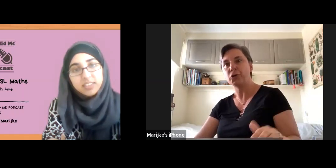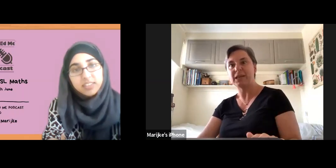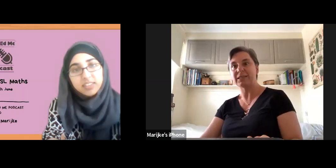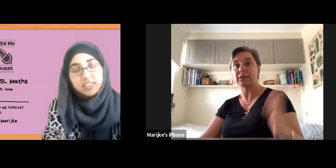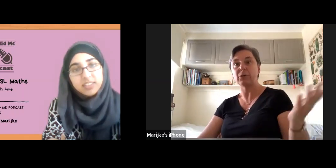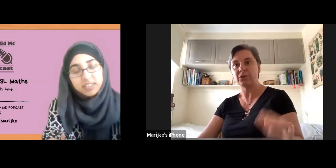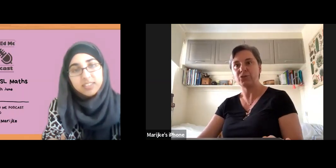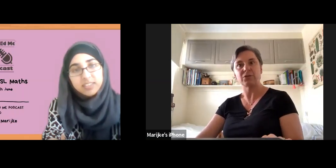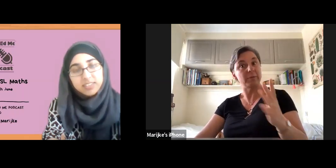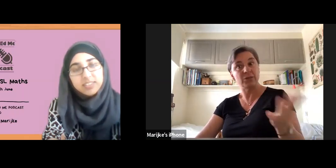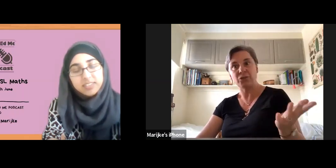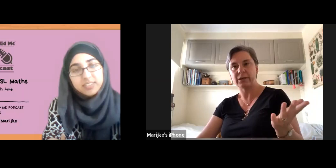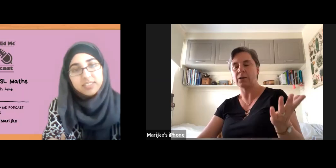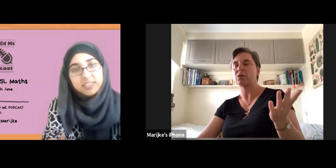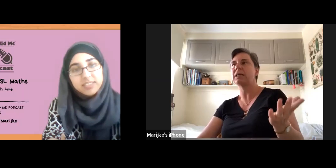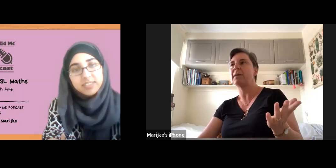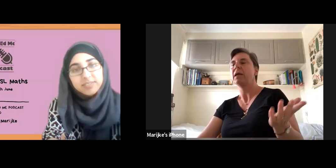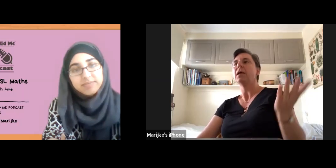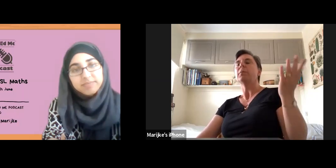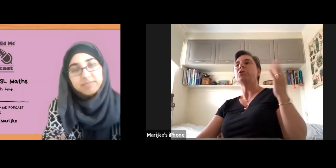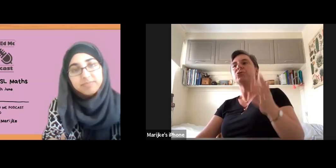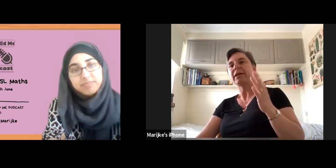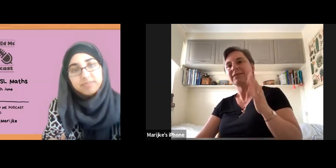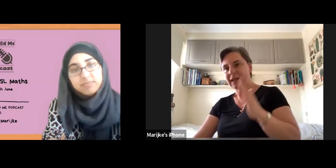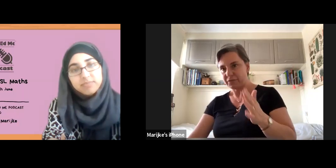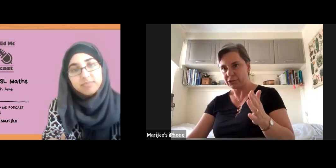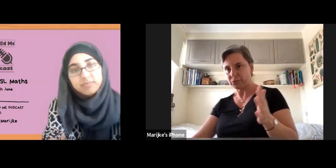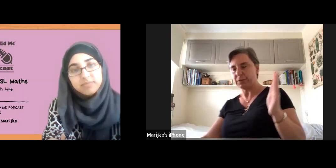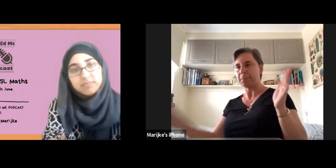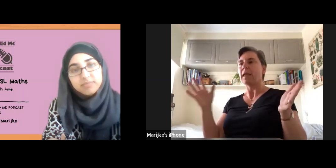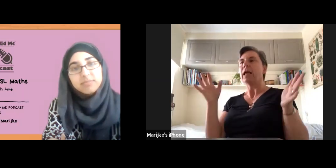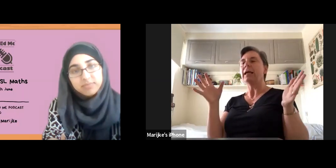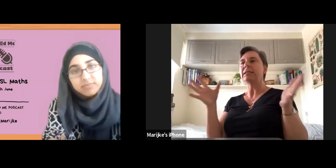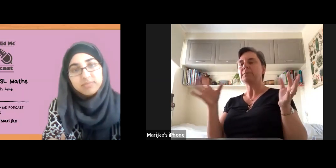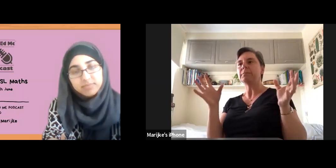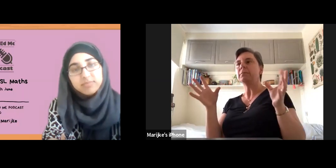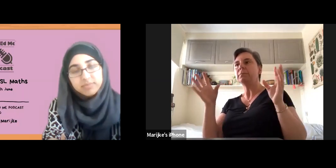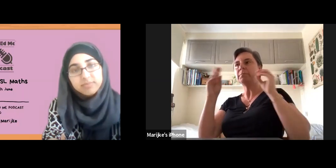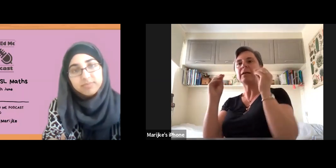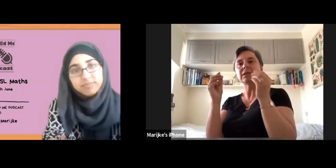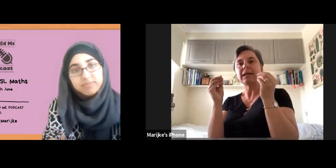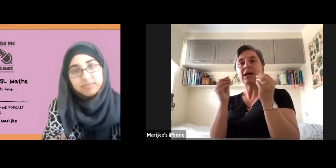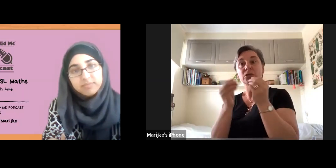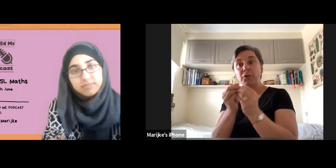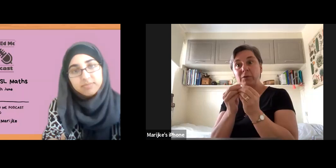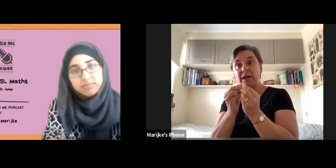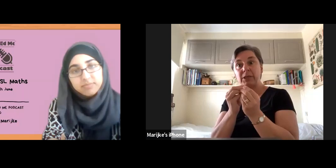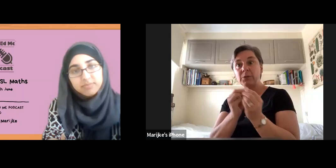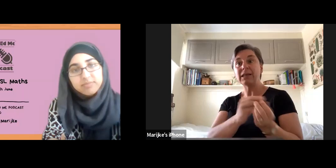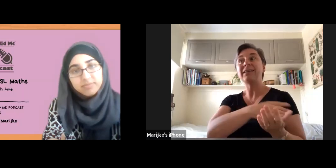me and said, oh, can you tutor? So I've been tutoring a long time. But tutoring deaf children is, because there are so few and far between, and they're